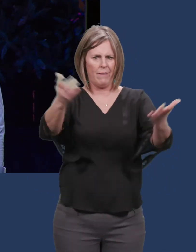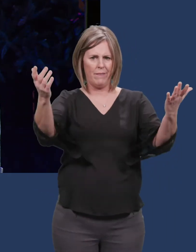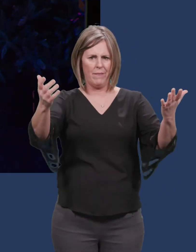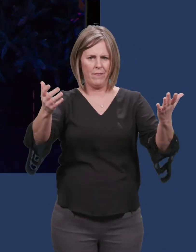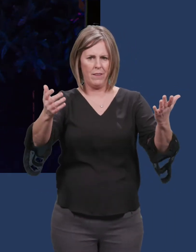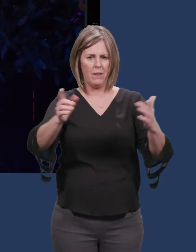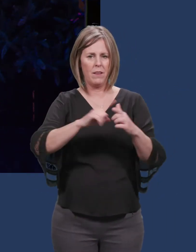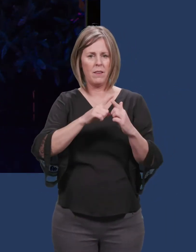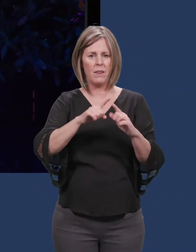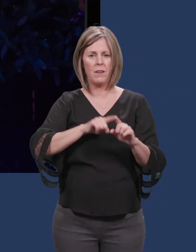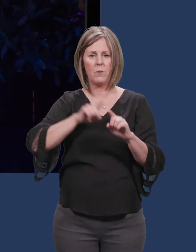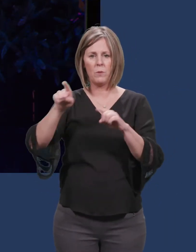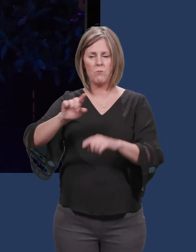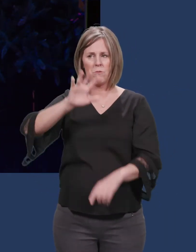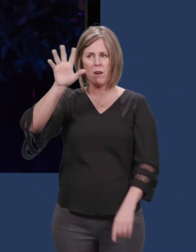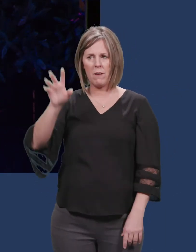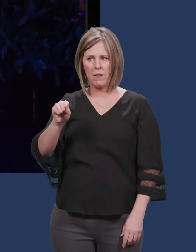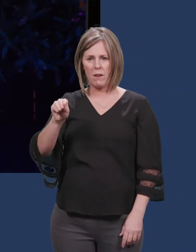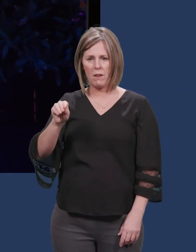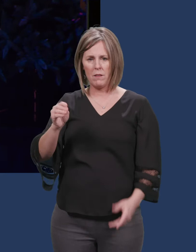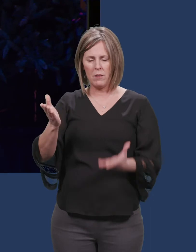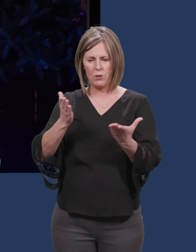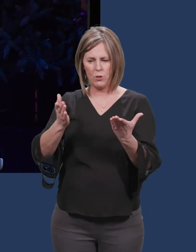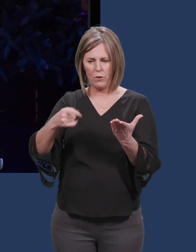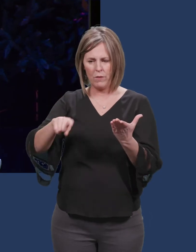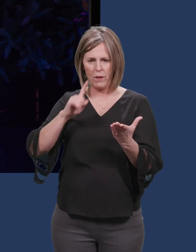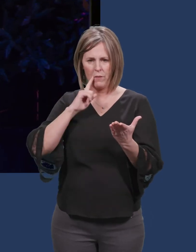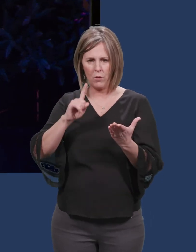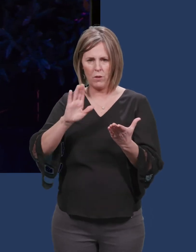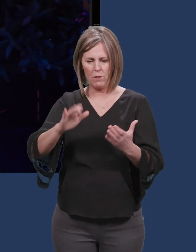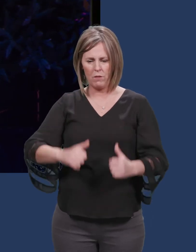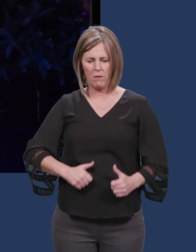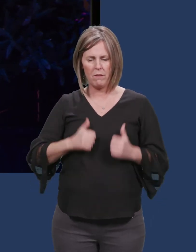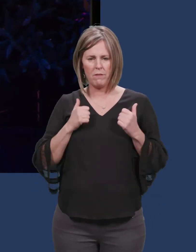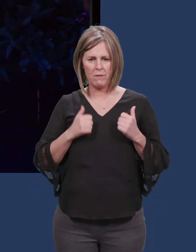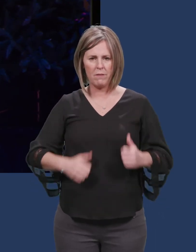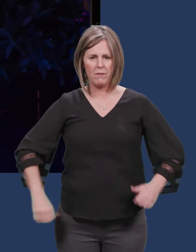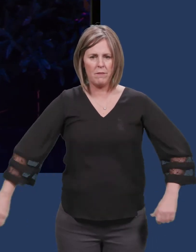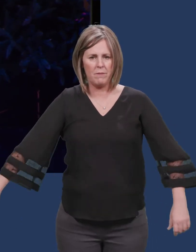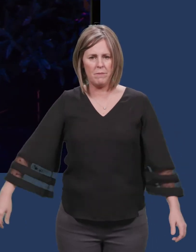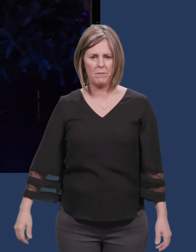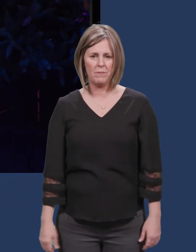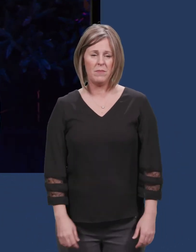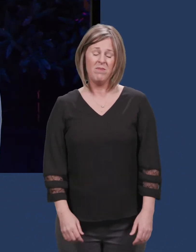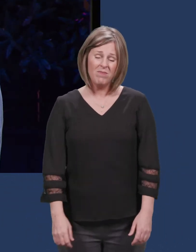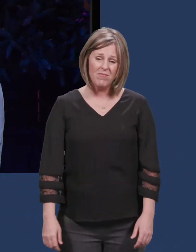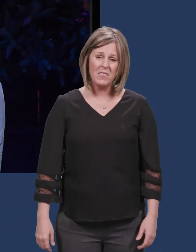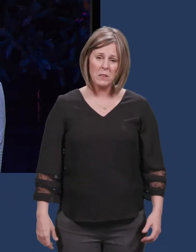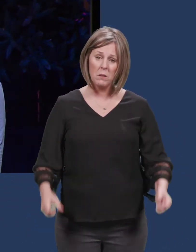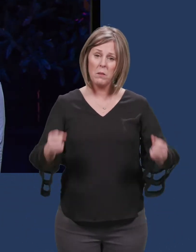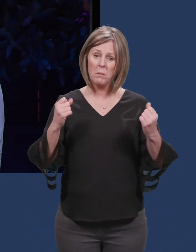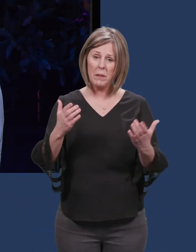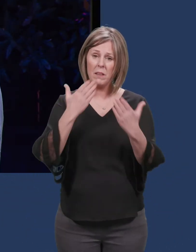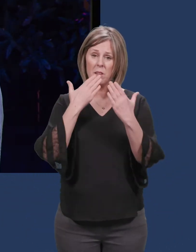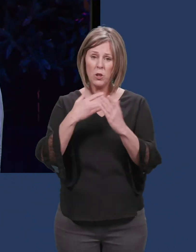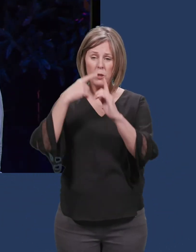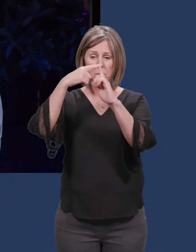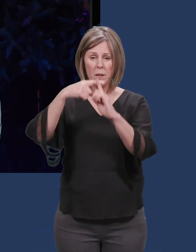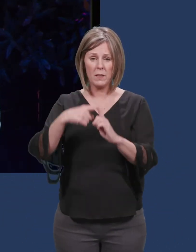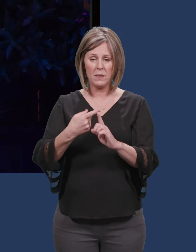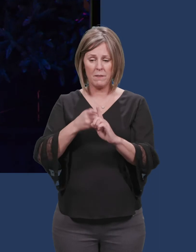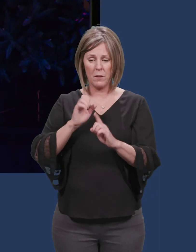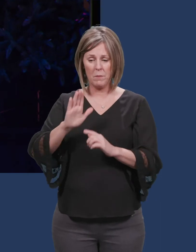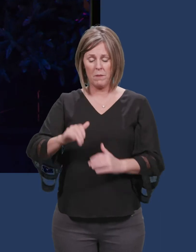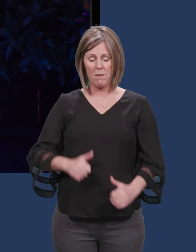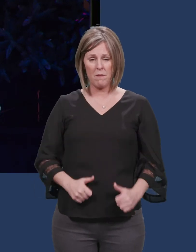to Africa and served there for the rest of their life as missionaries. Now, a lot of good things came out of their